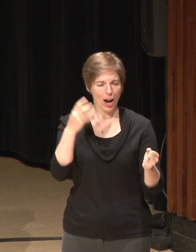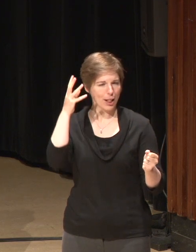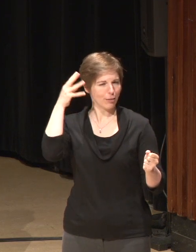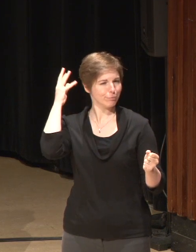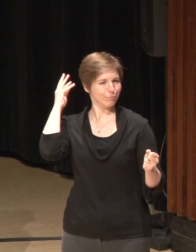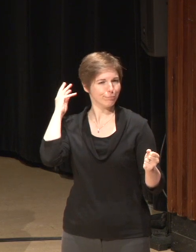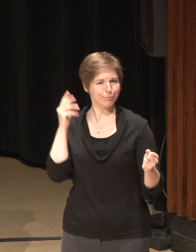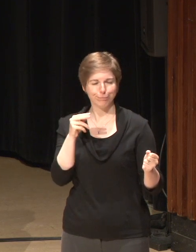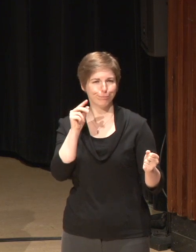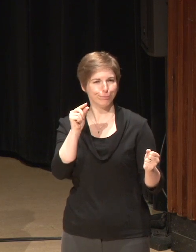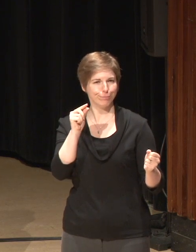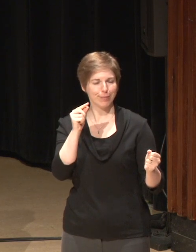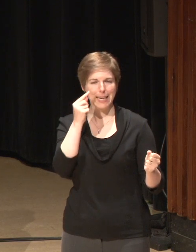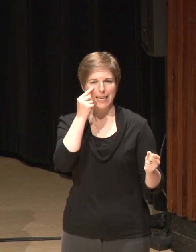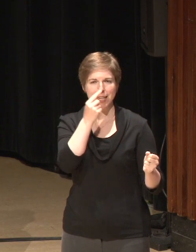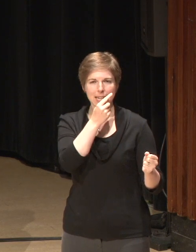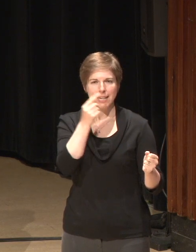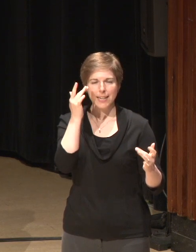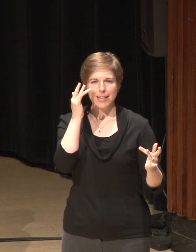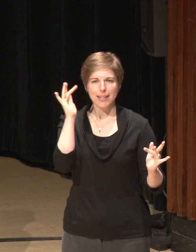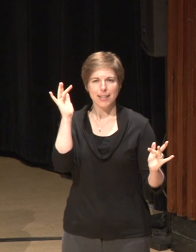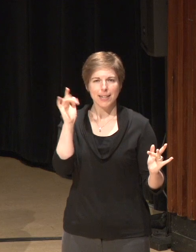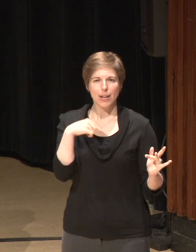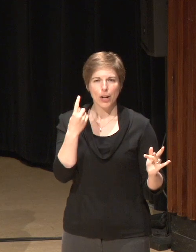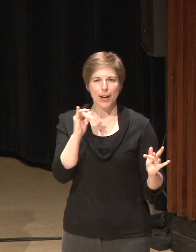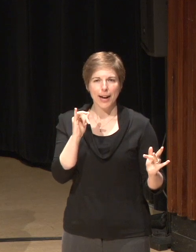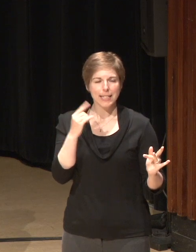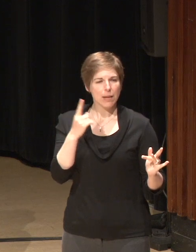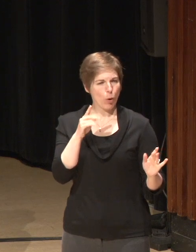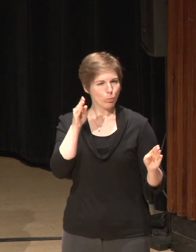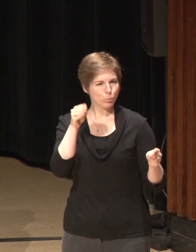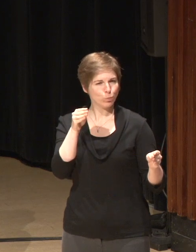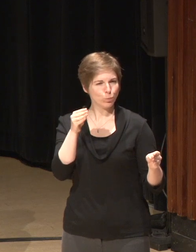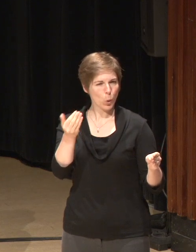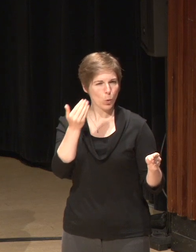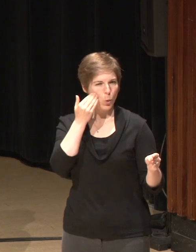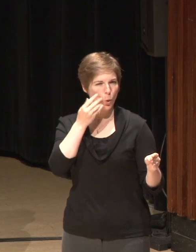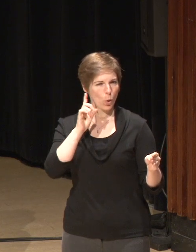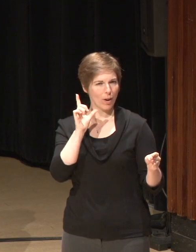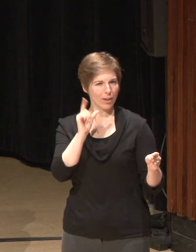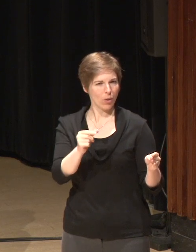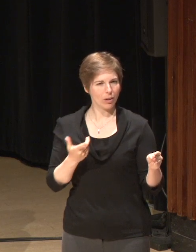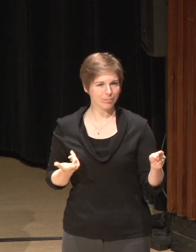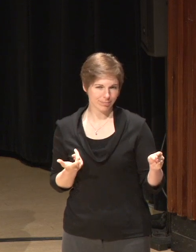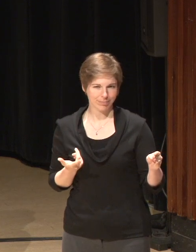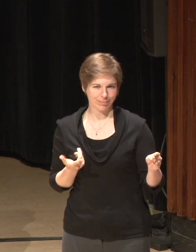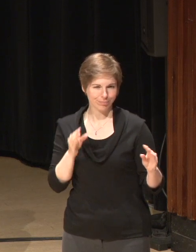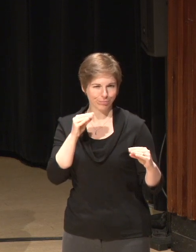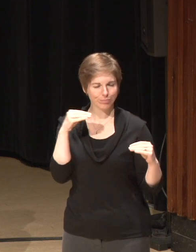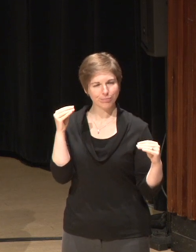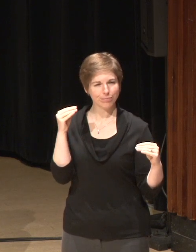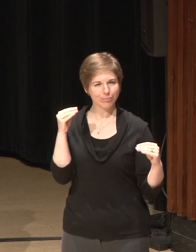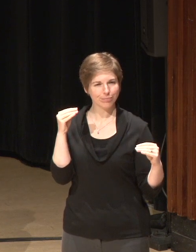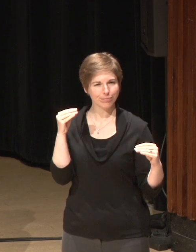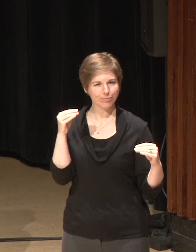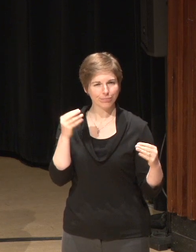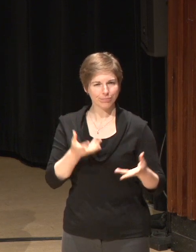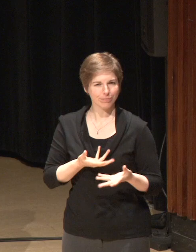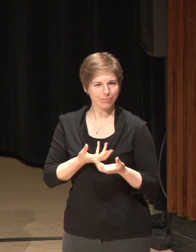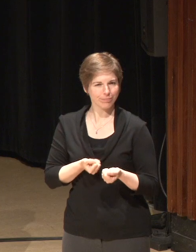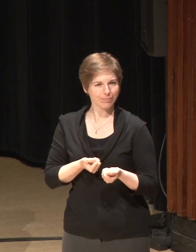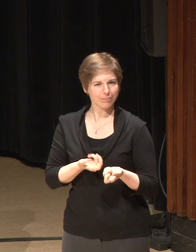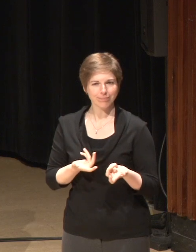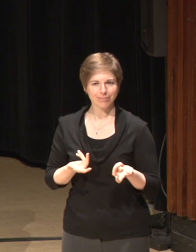in her eyes was of someone who knew where they were going. Her focused stare and knowing smile struck me in a remarkable